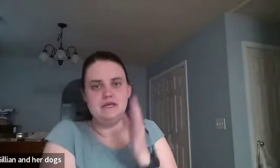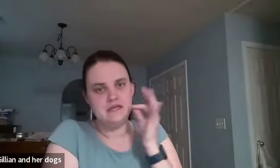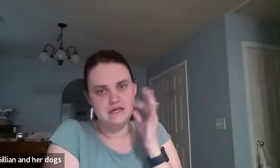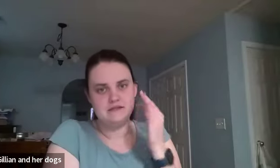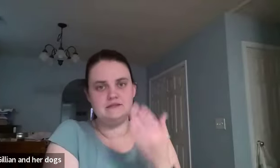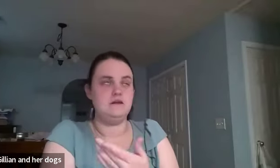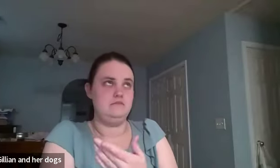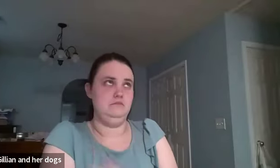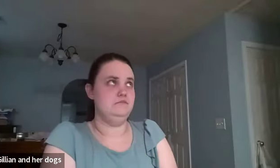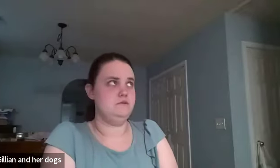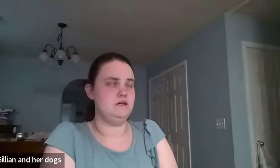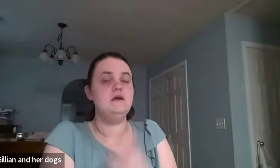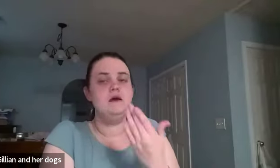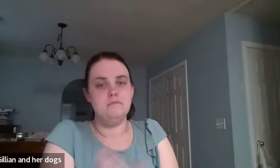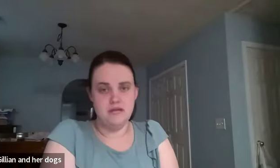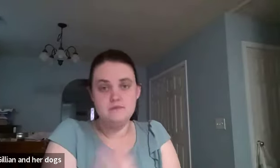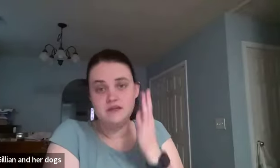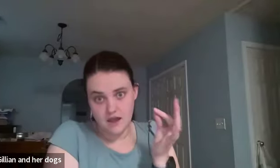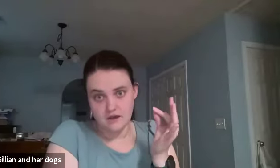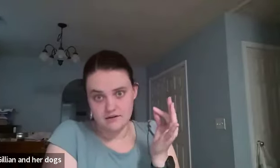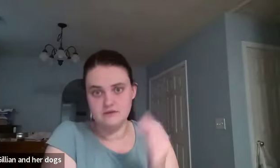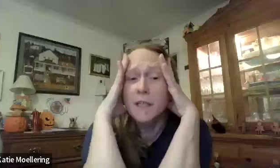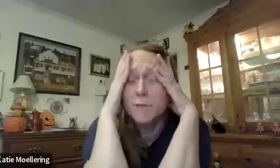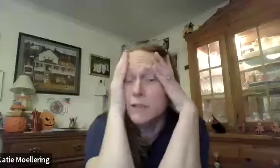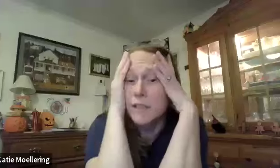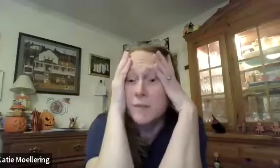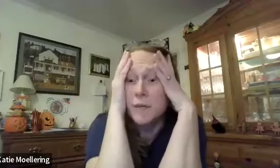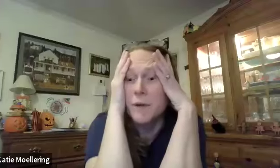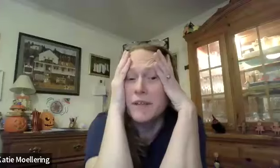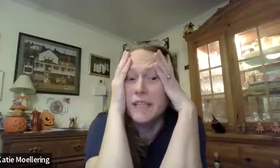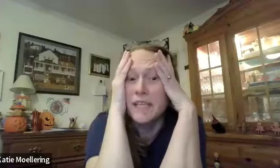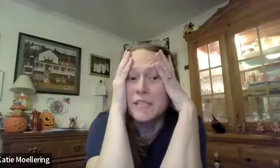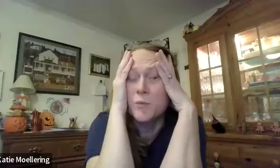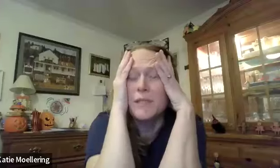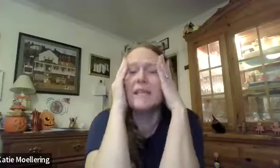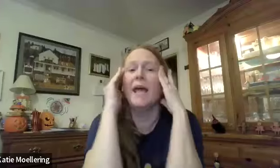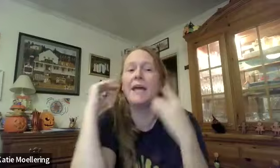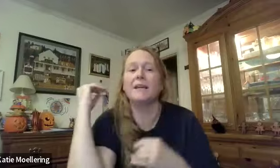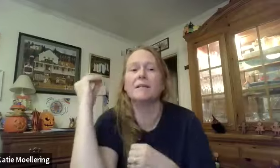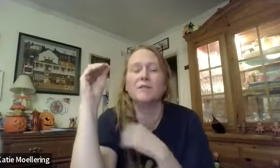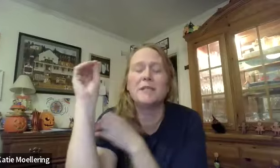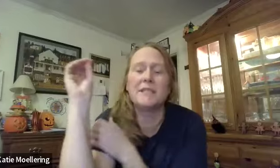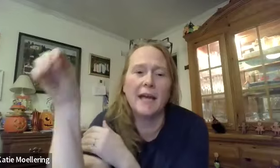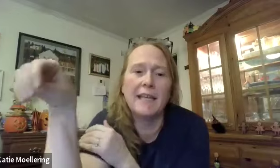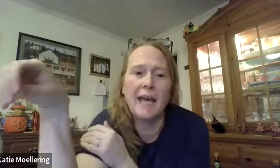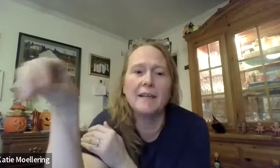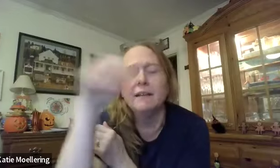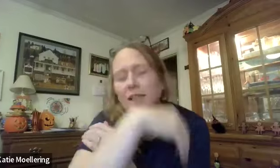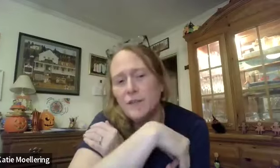baby kitten, ooh, baby kitten, baby cat. Jillian, if we're telling somebody we have a kitten, do we sign cat and then do the